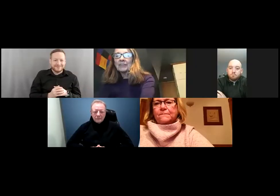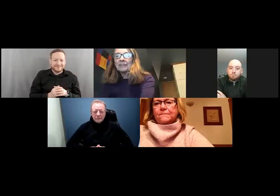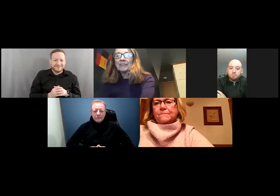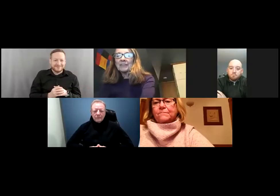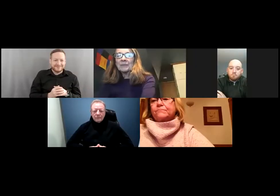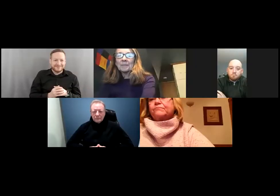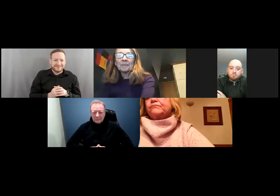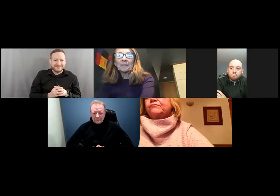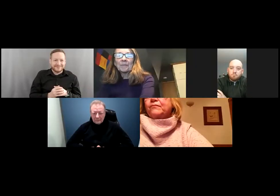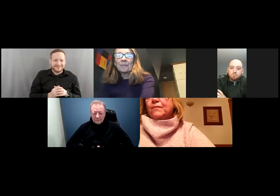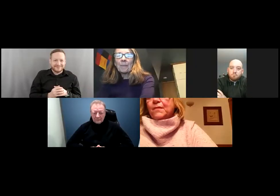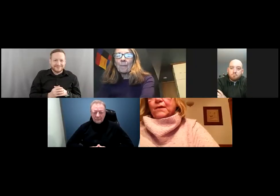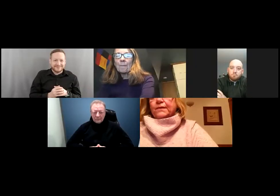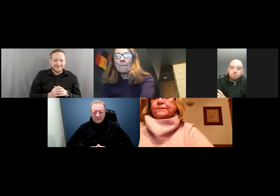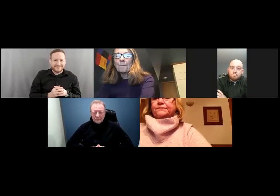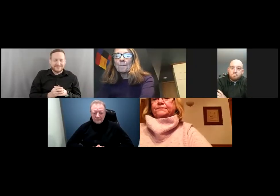Well done. Thank you.